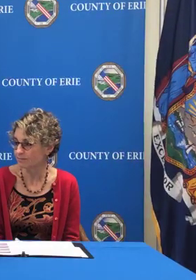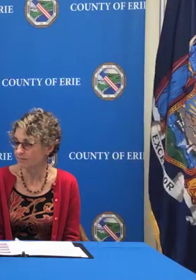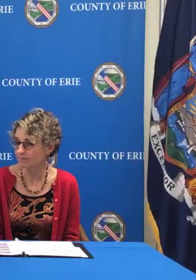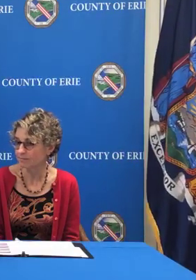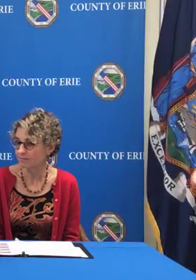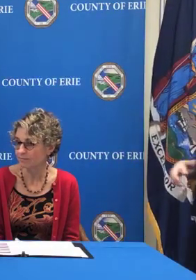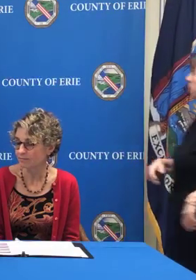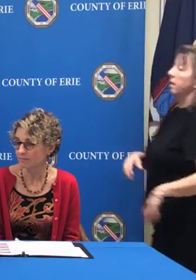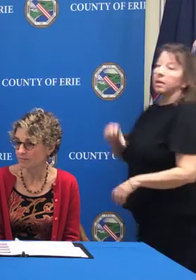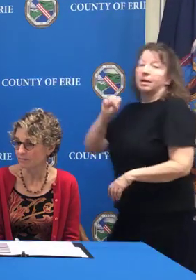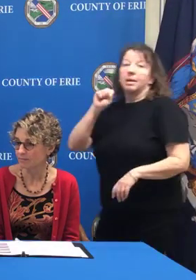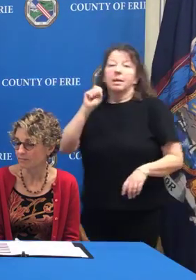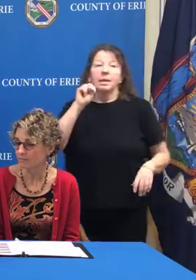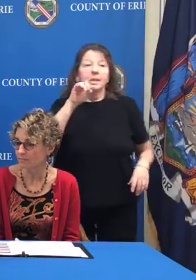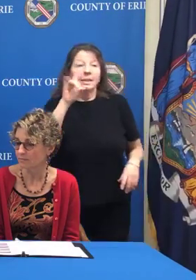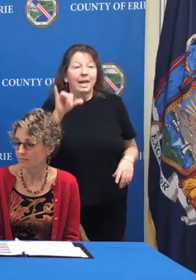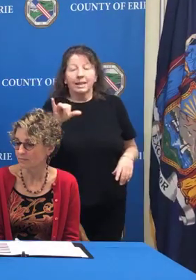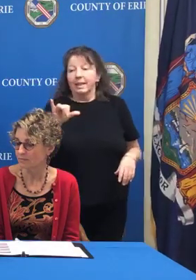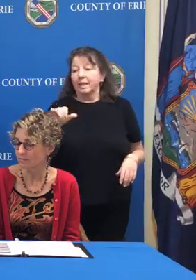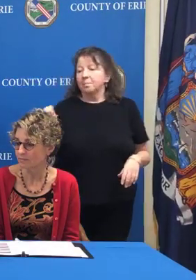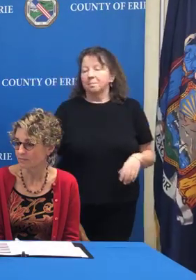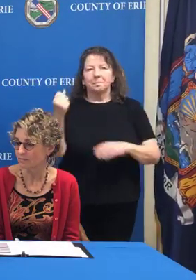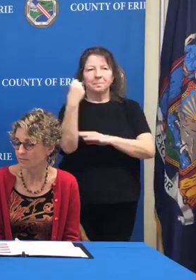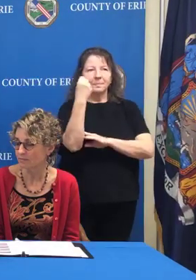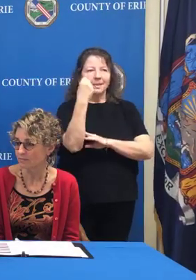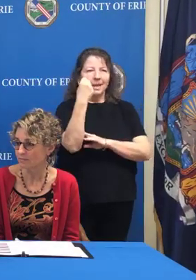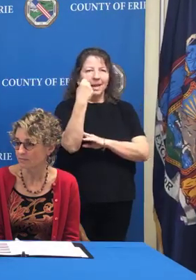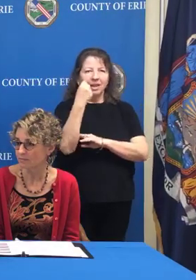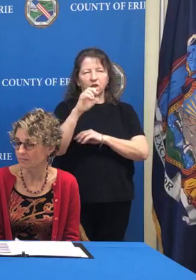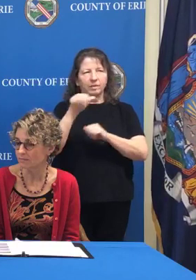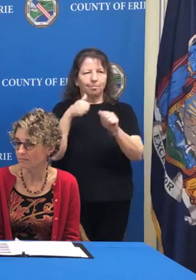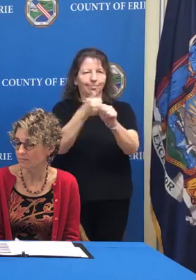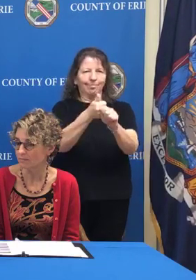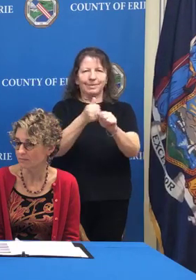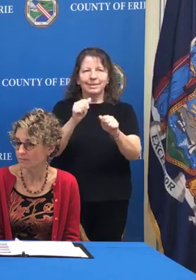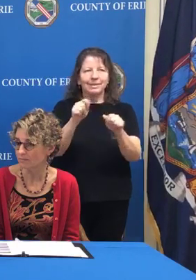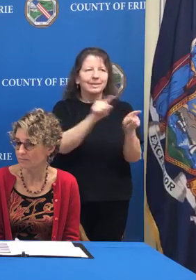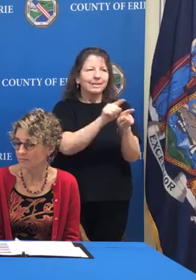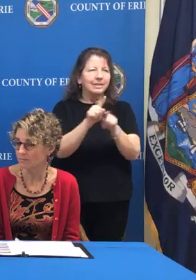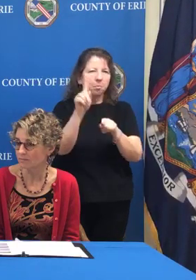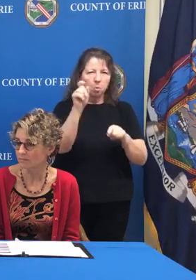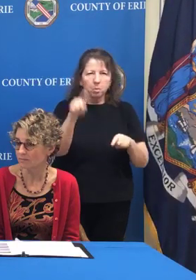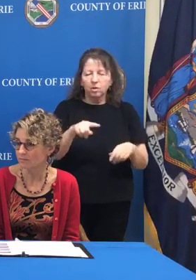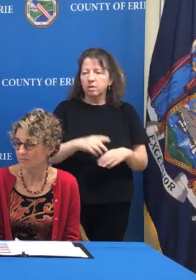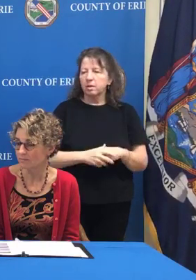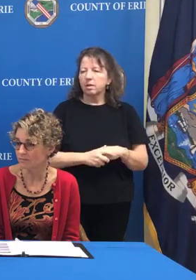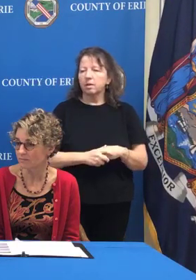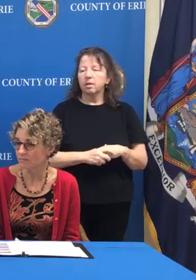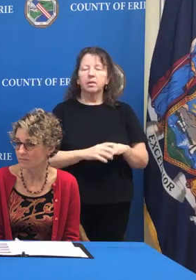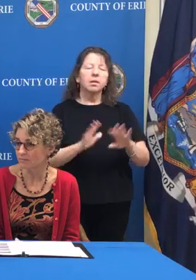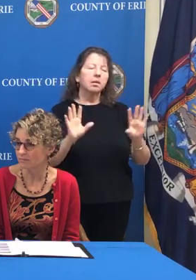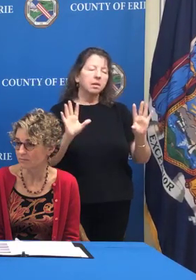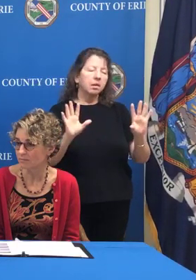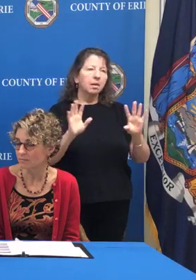Sandy? Yes. I mean, just to follow up on Maki's question, obviously